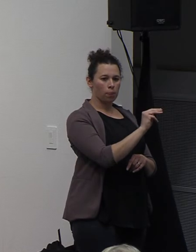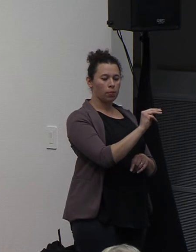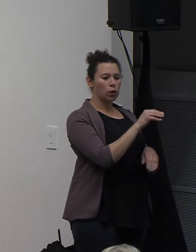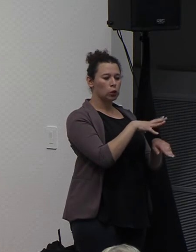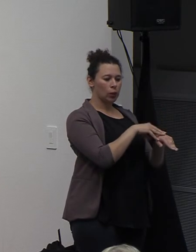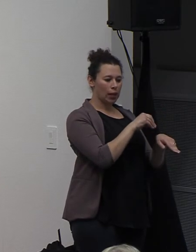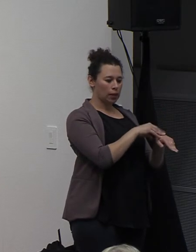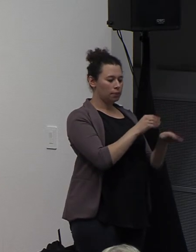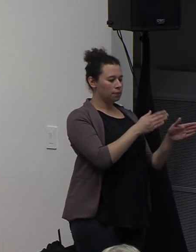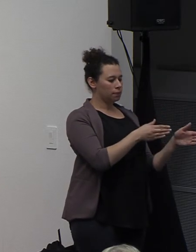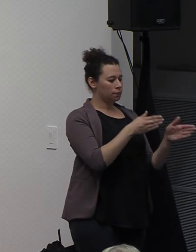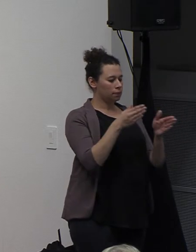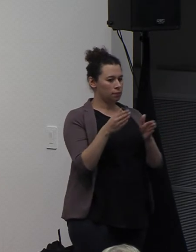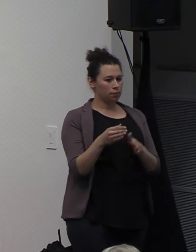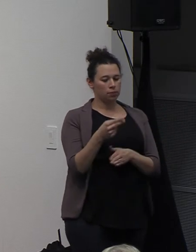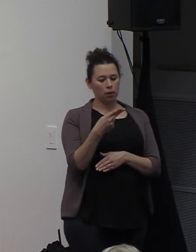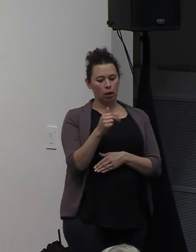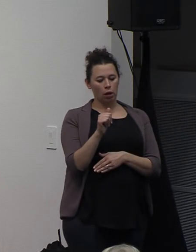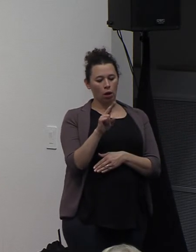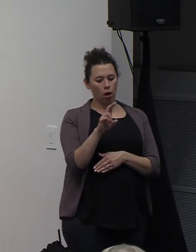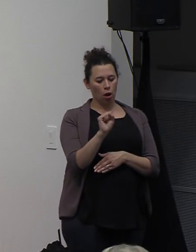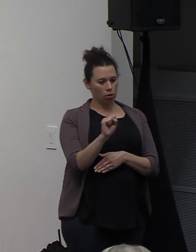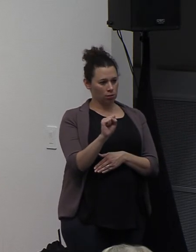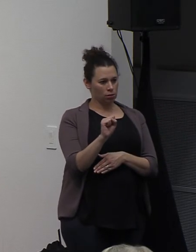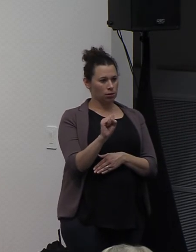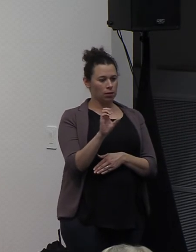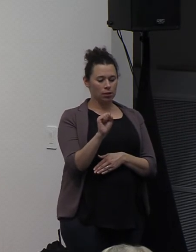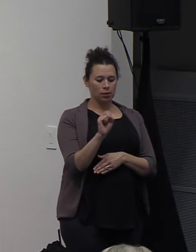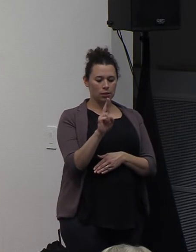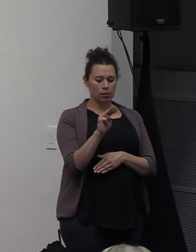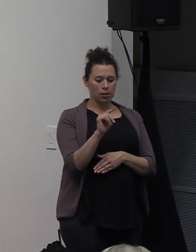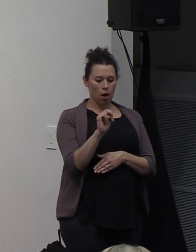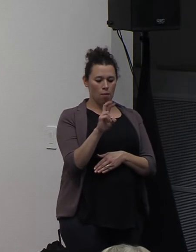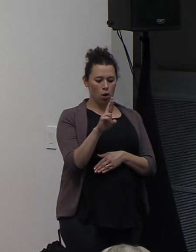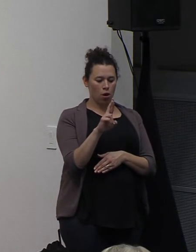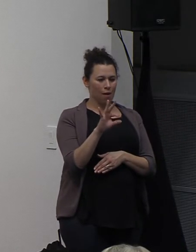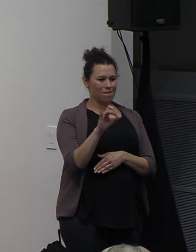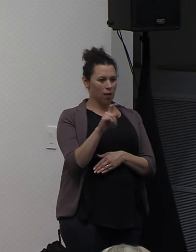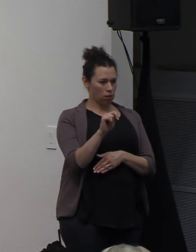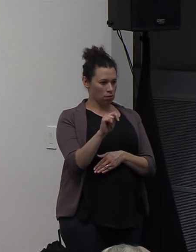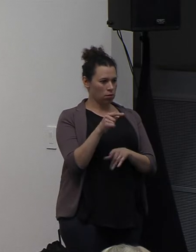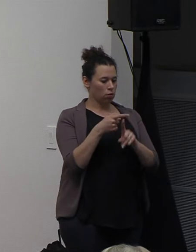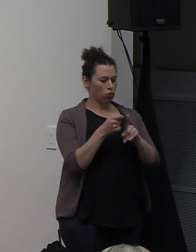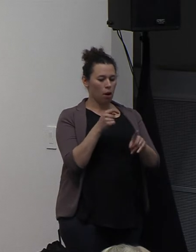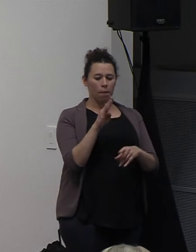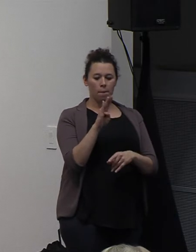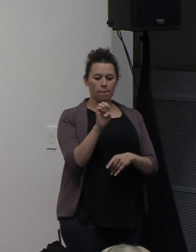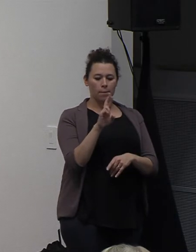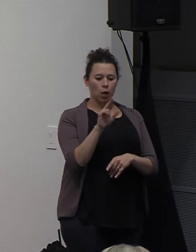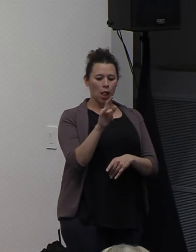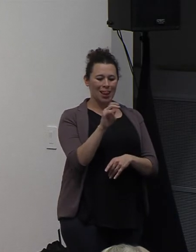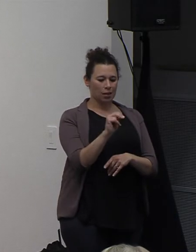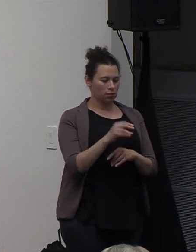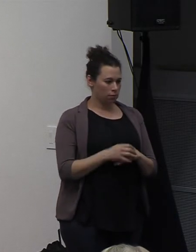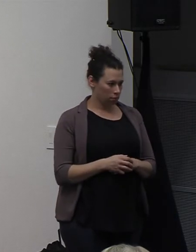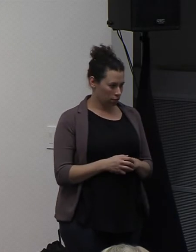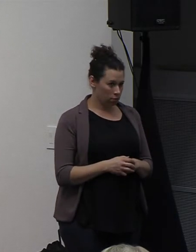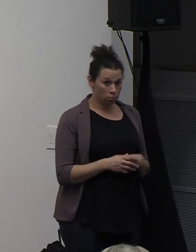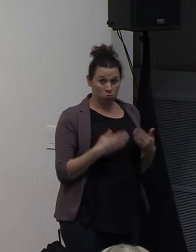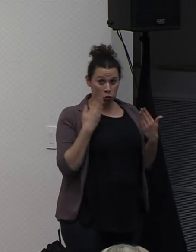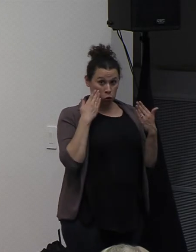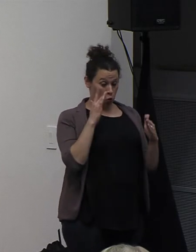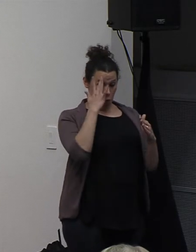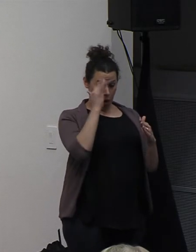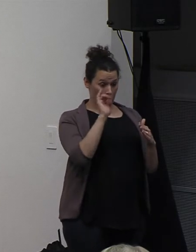Sommerfeld, he comes from Berlin, you know. And I don't know, on this day, I put these two guys